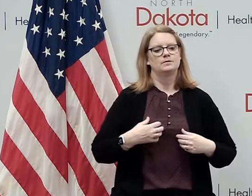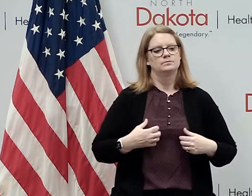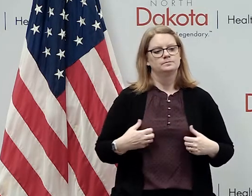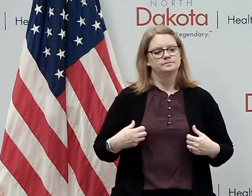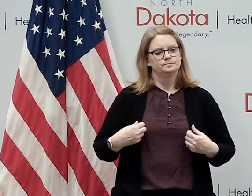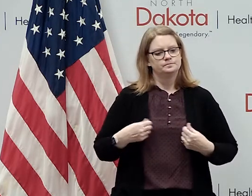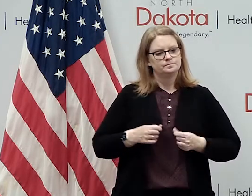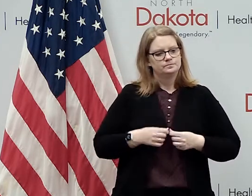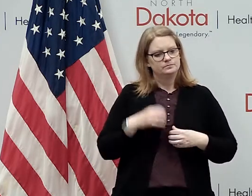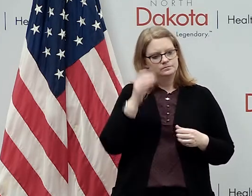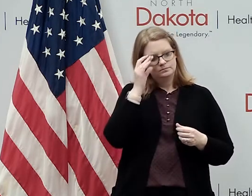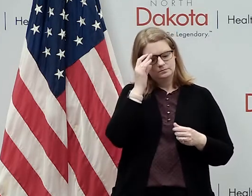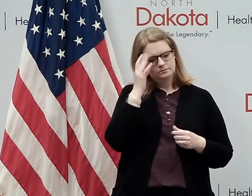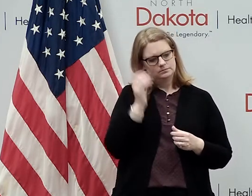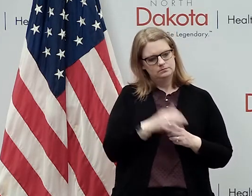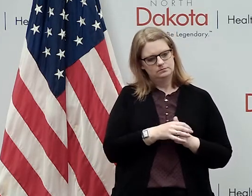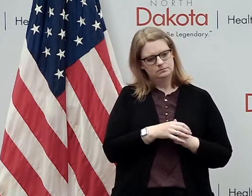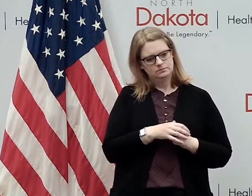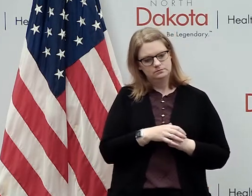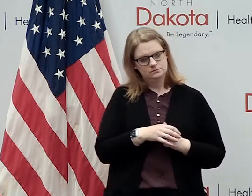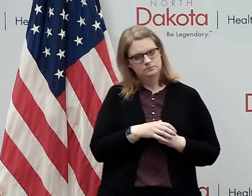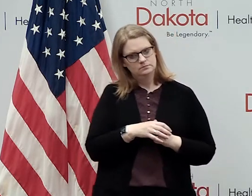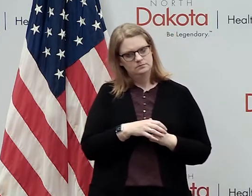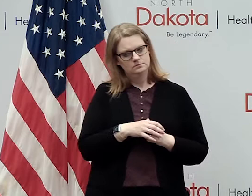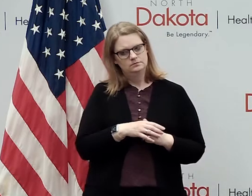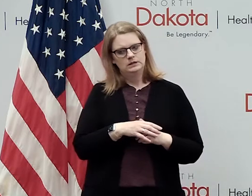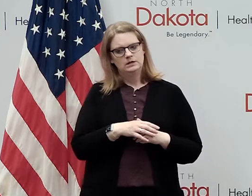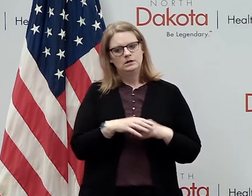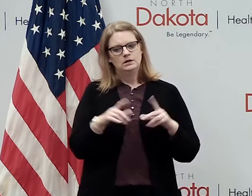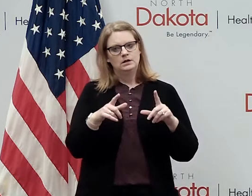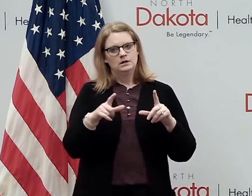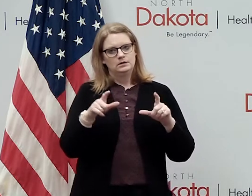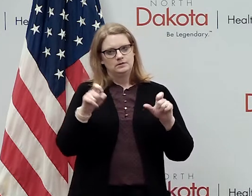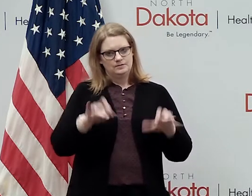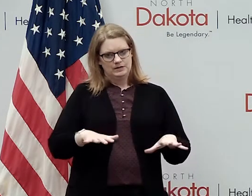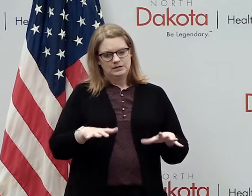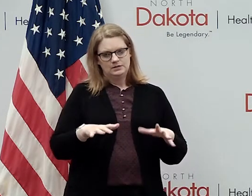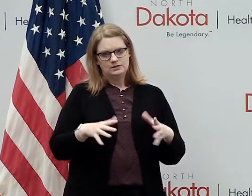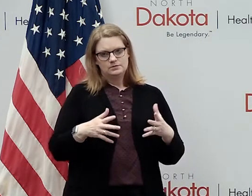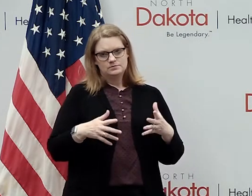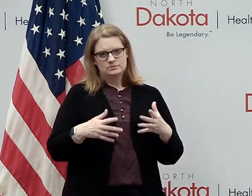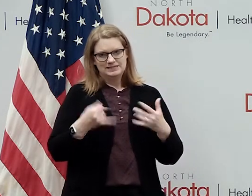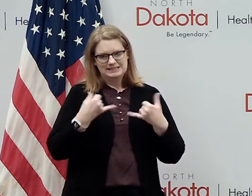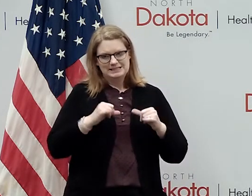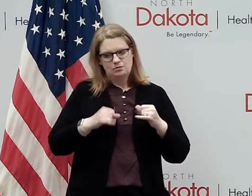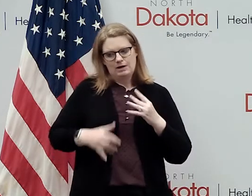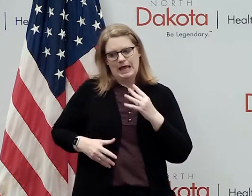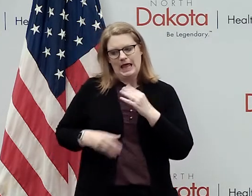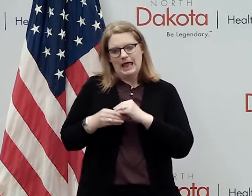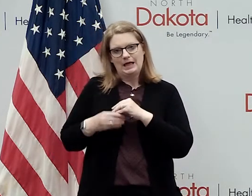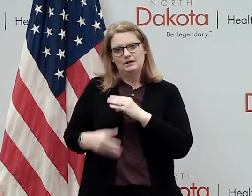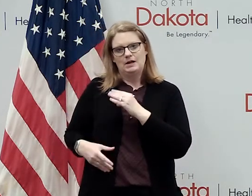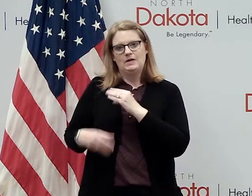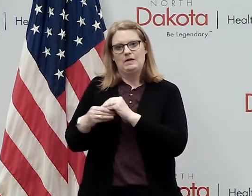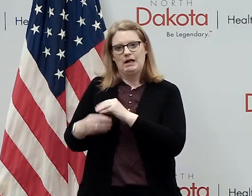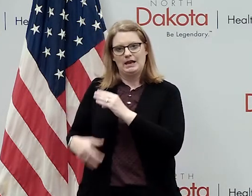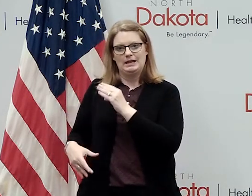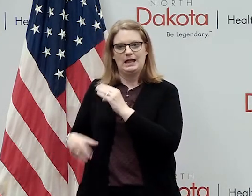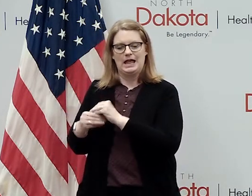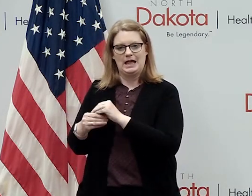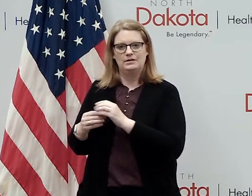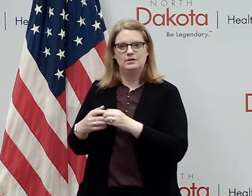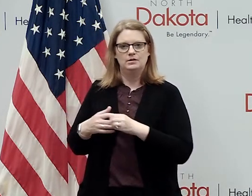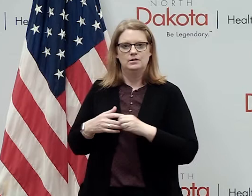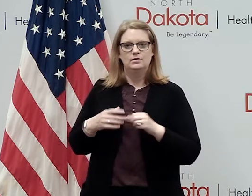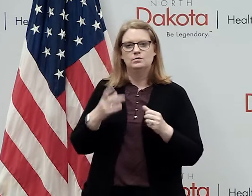As far as testing capacity, again, we have continued to expand the capacity there, but we're also have placed